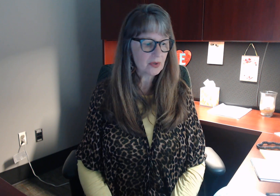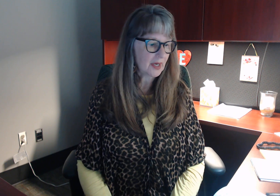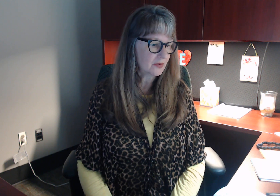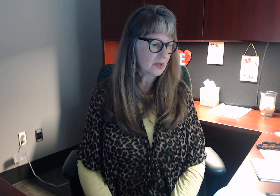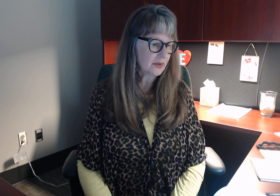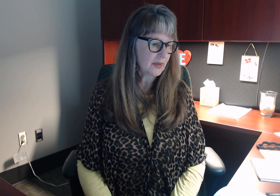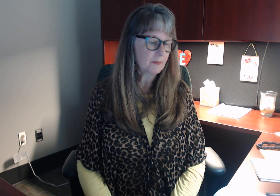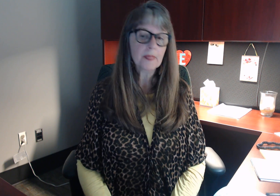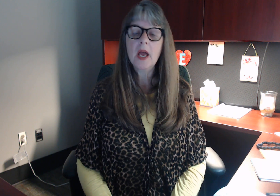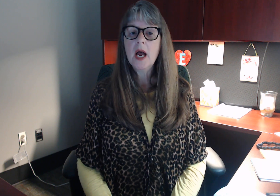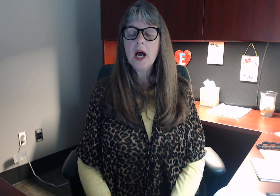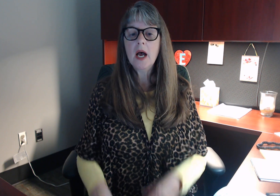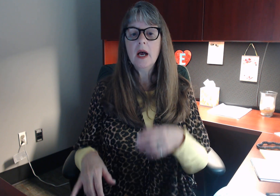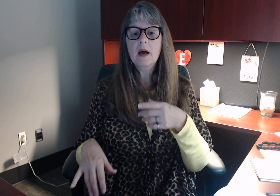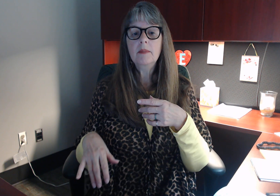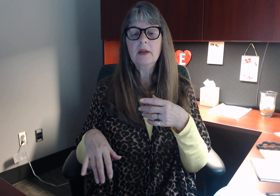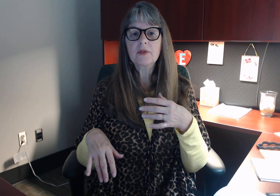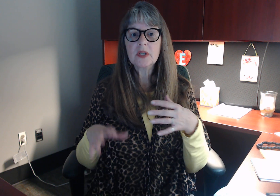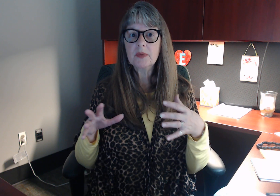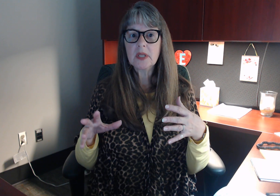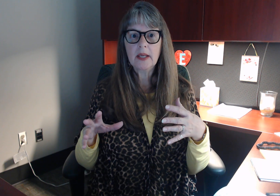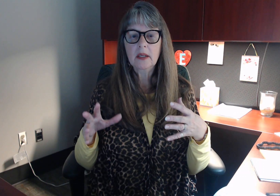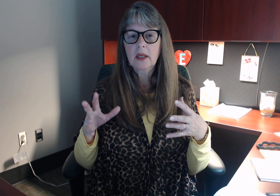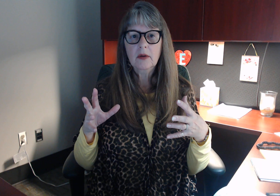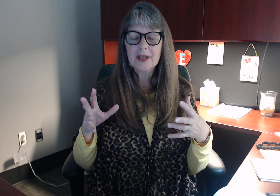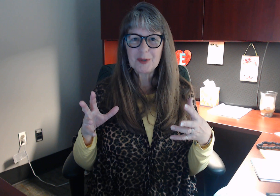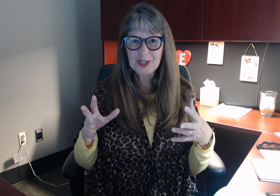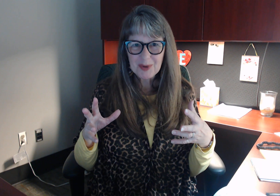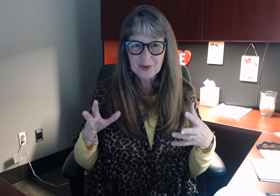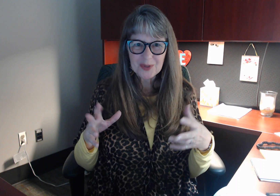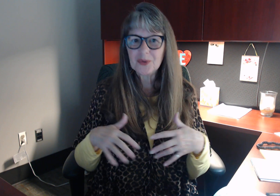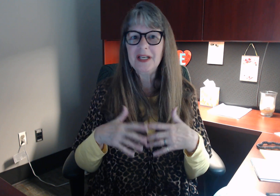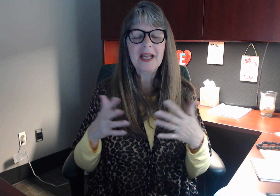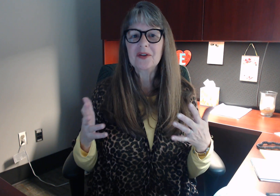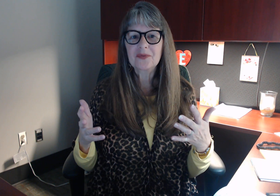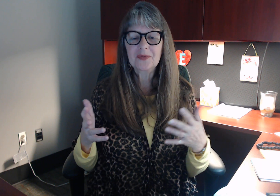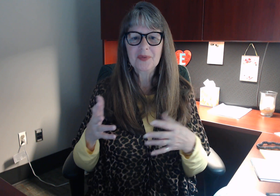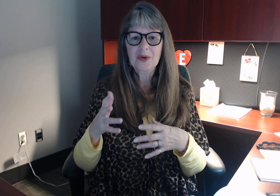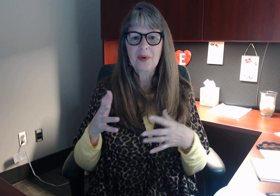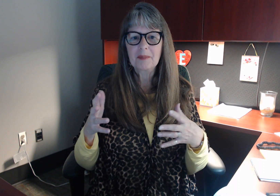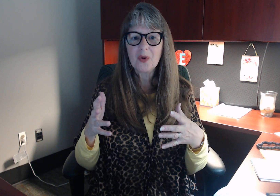county you live in. If it's something's like, especially in the medical field or any kind of, a big